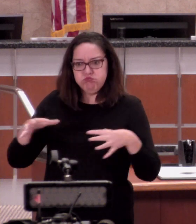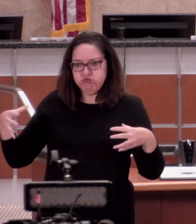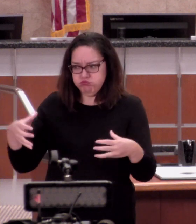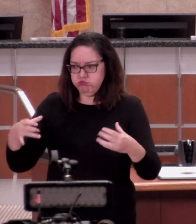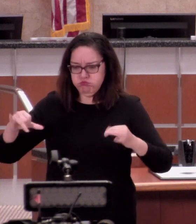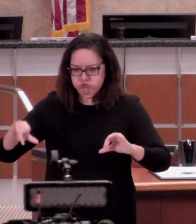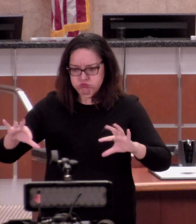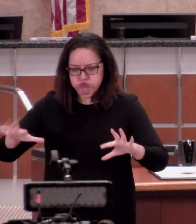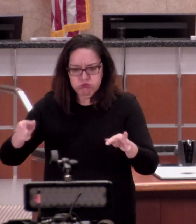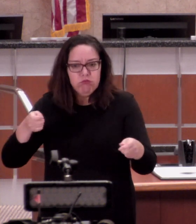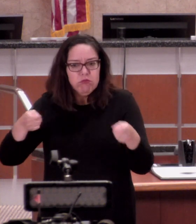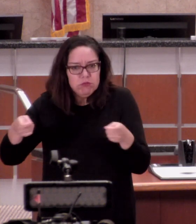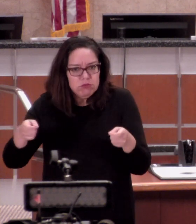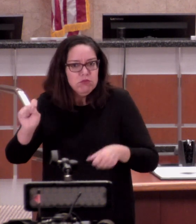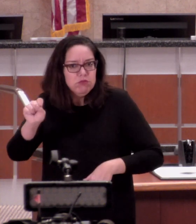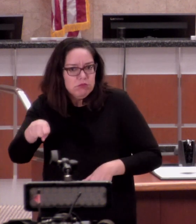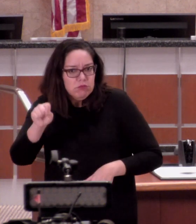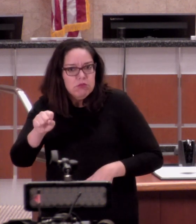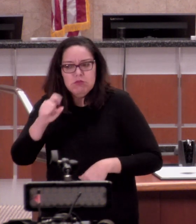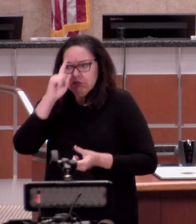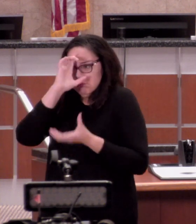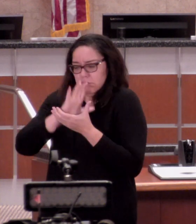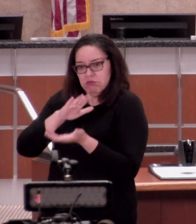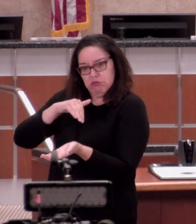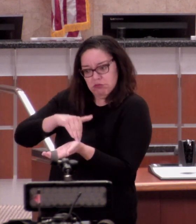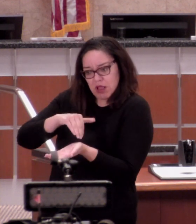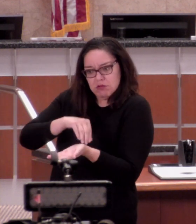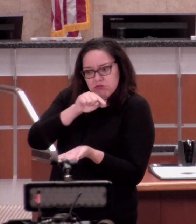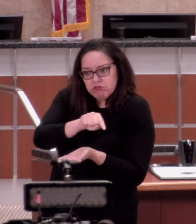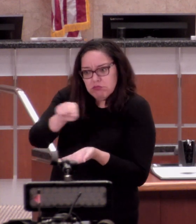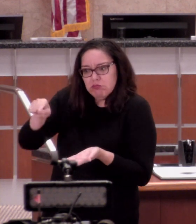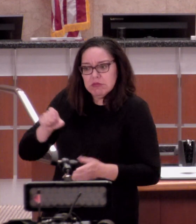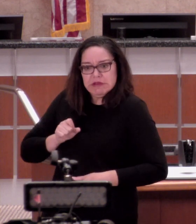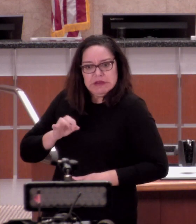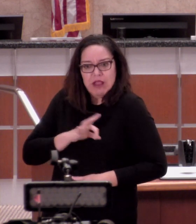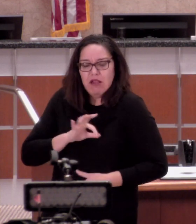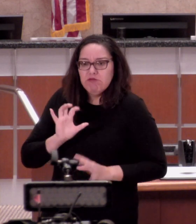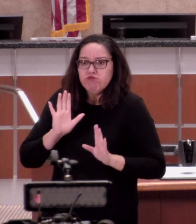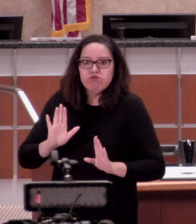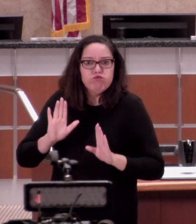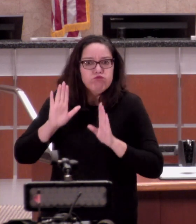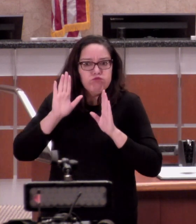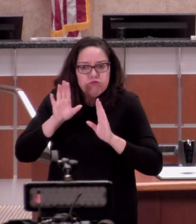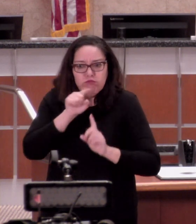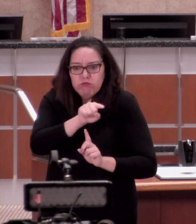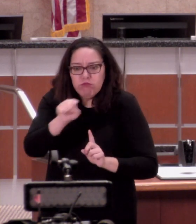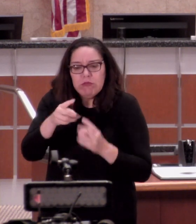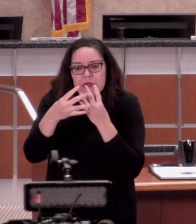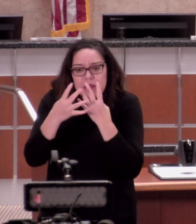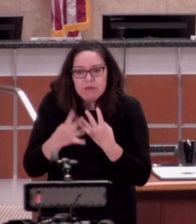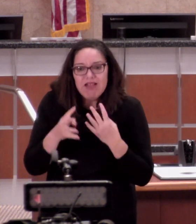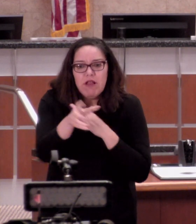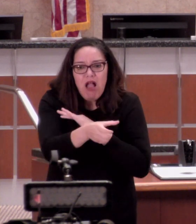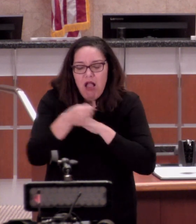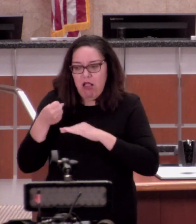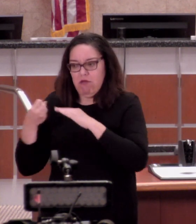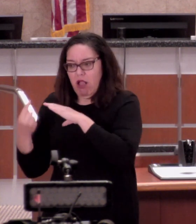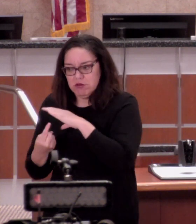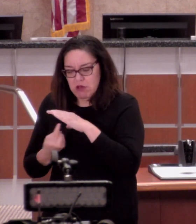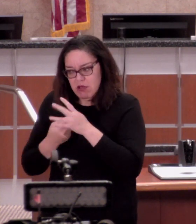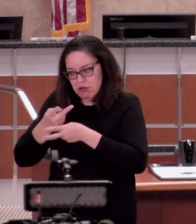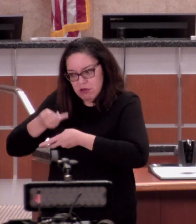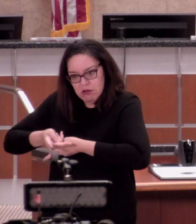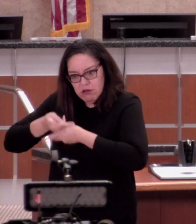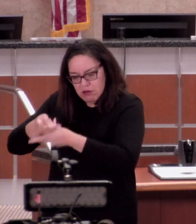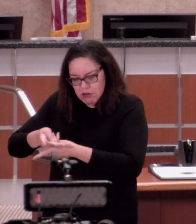believe that medical staff is doing a fantastic job of isolating inmates and treating them.